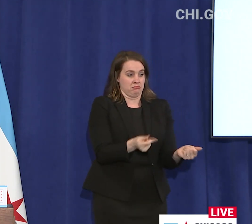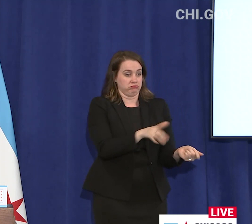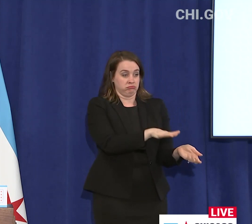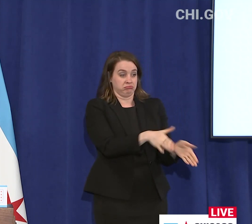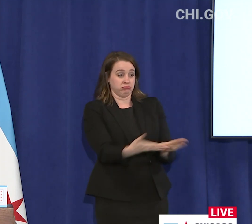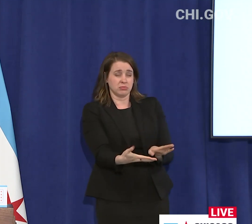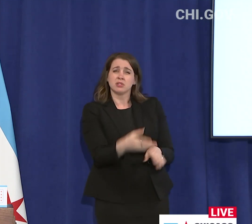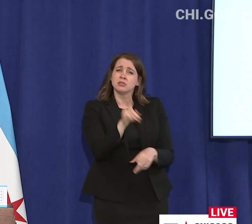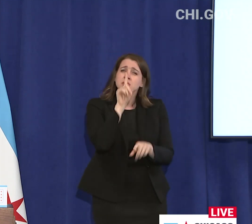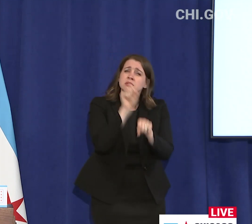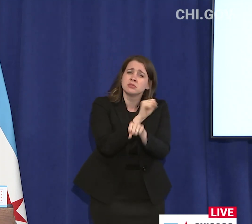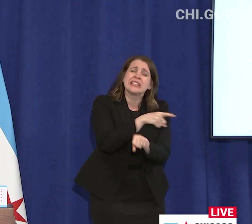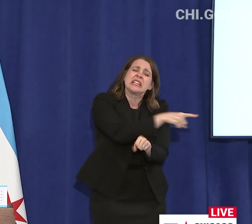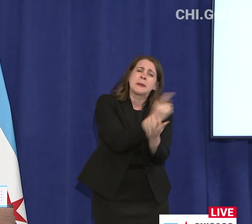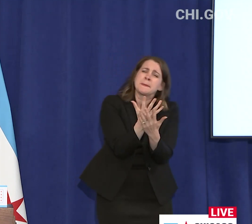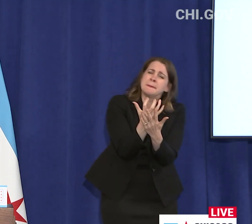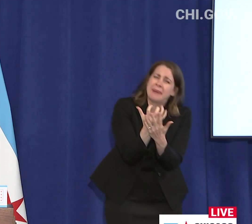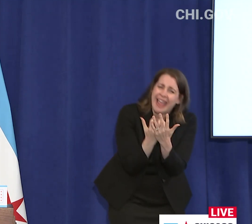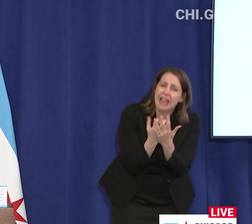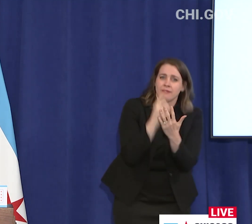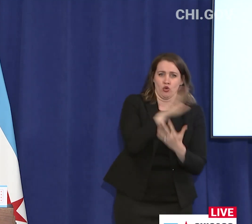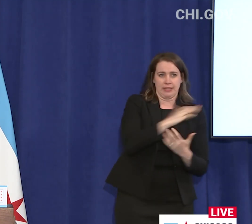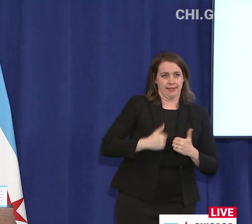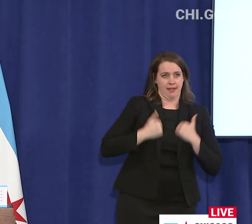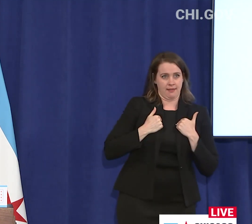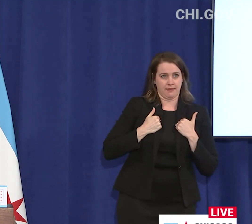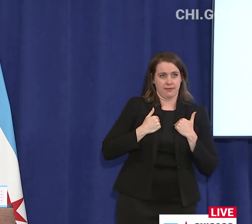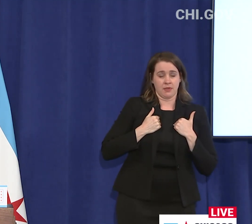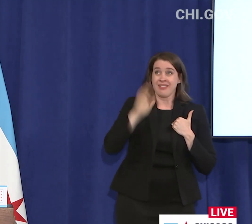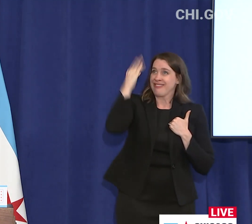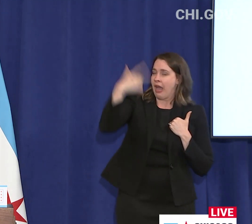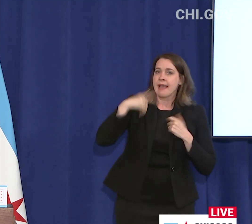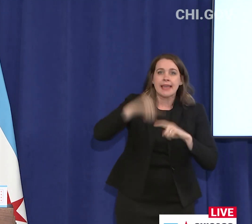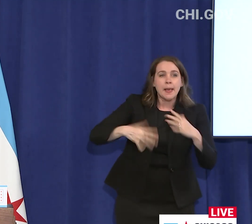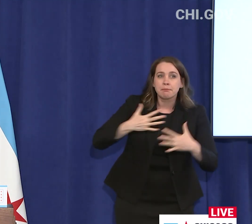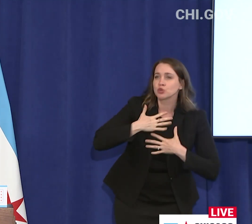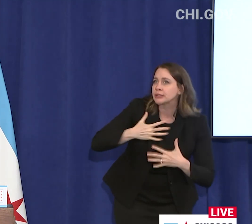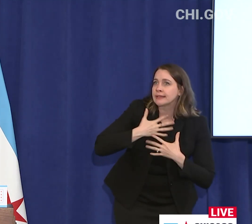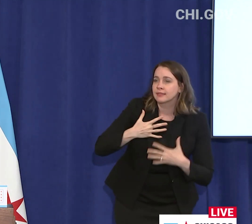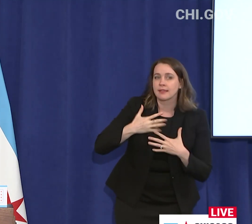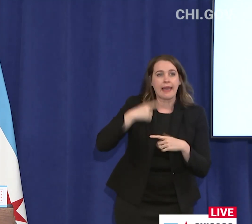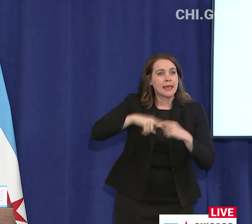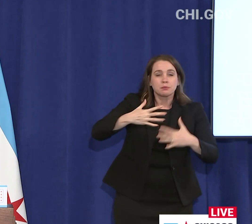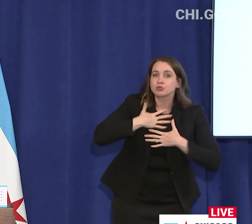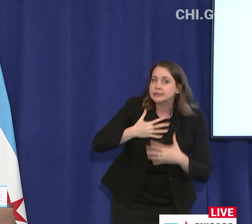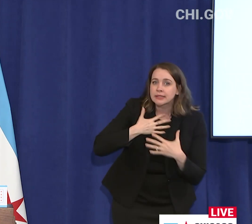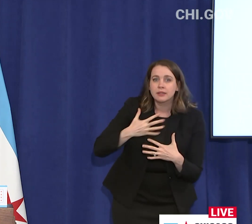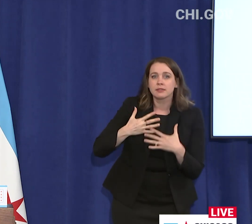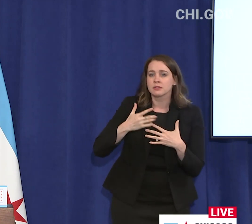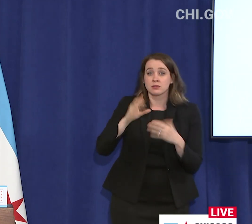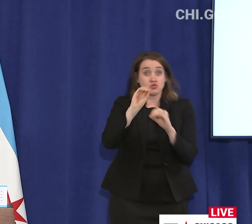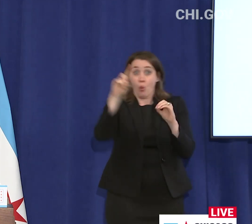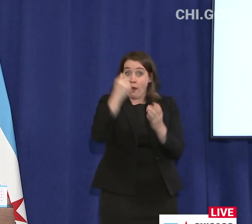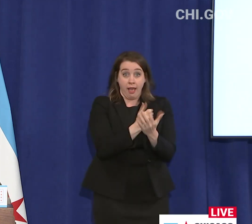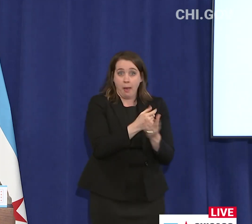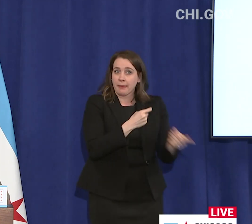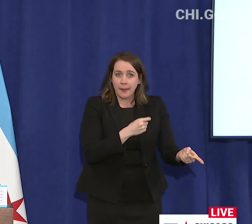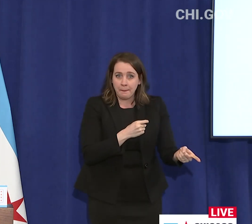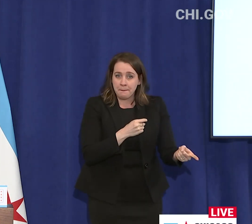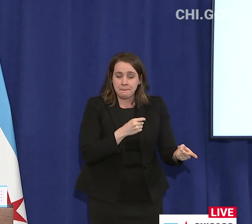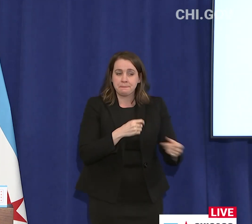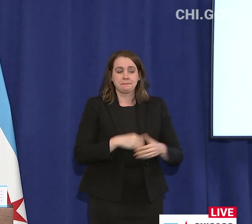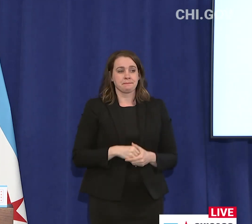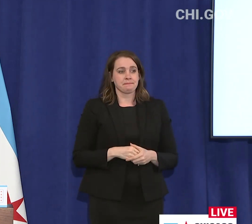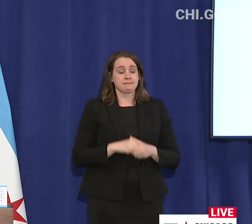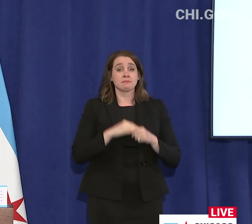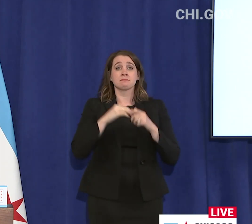literally begging for his life, saying he can't breathe, getting no relief, and just then seeing when the